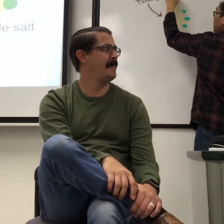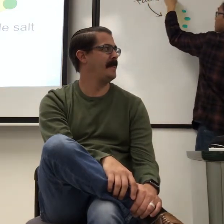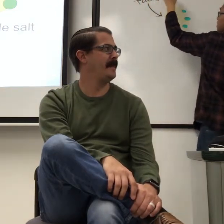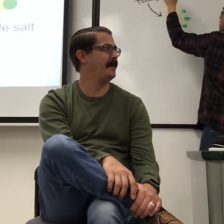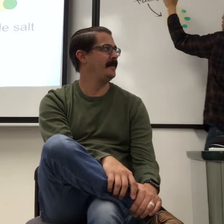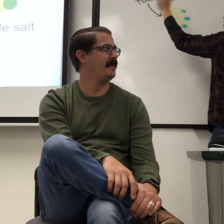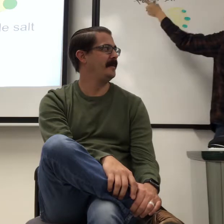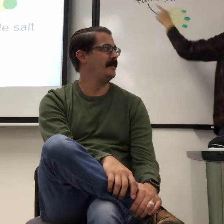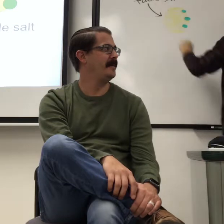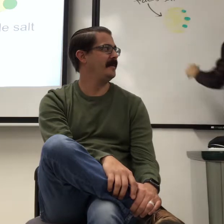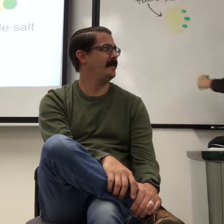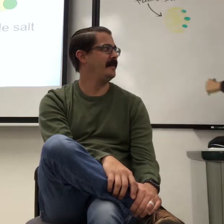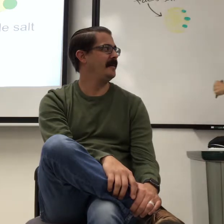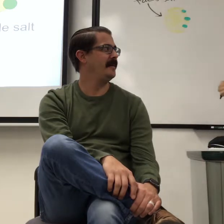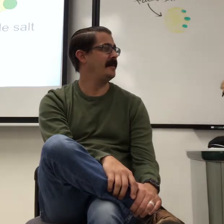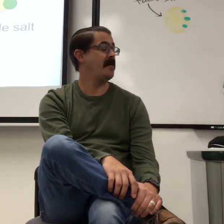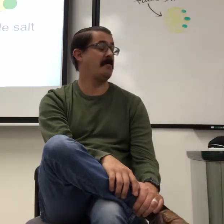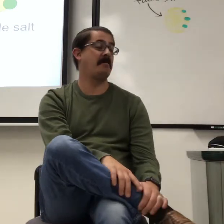Because it's